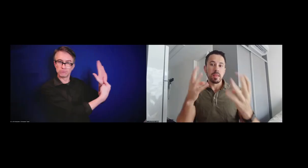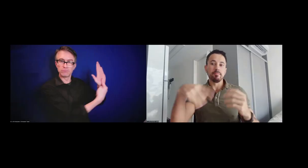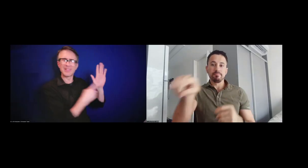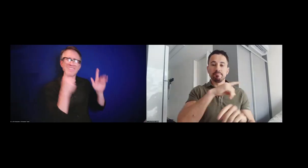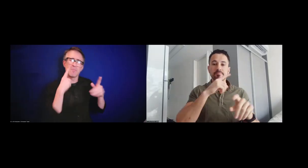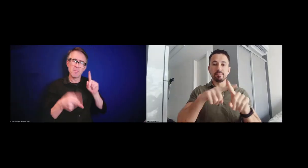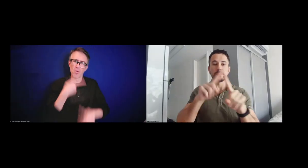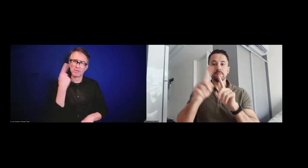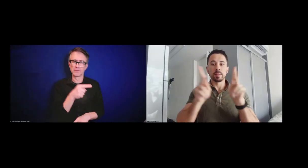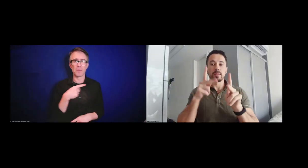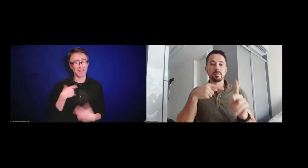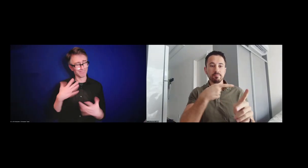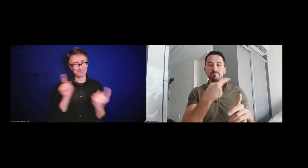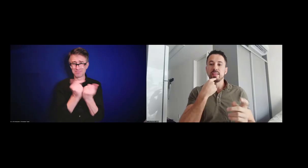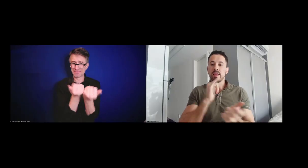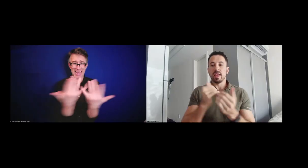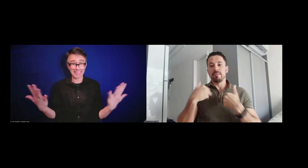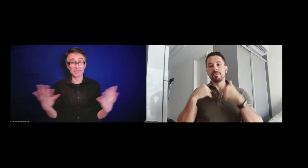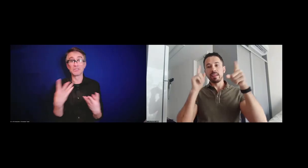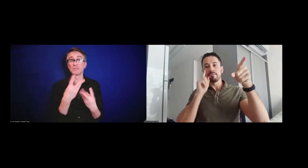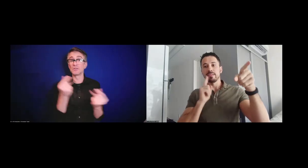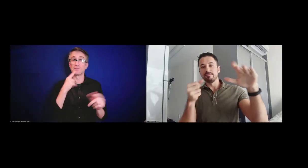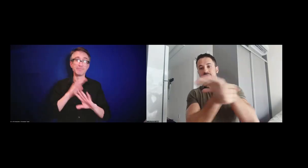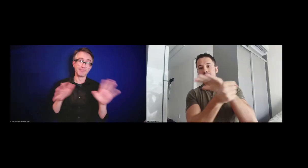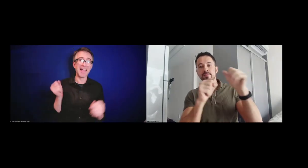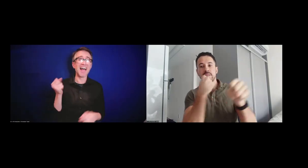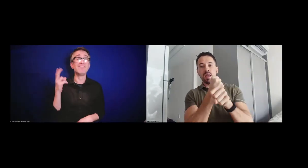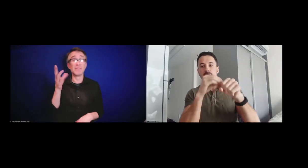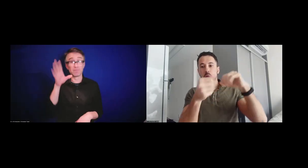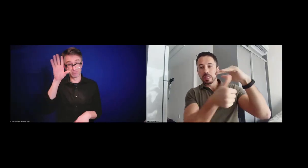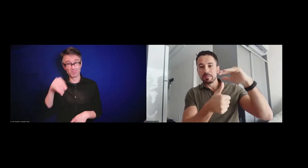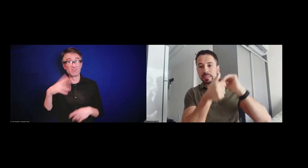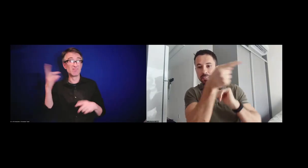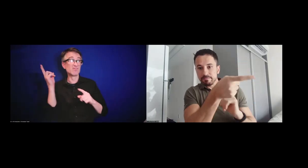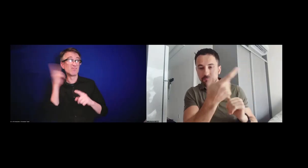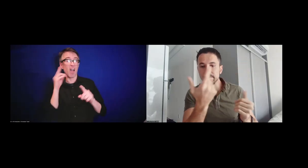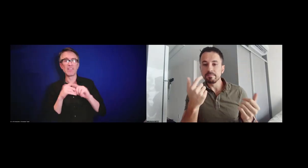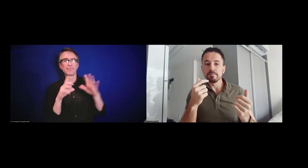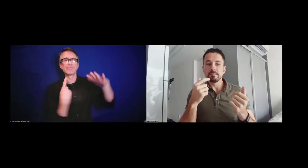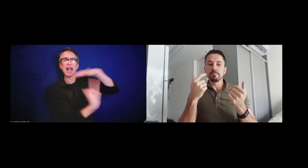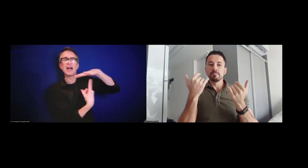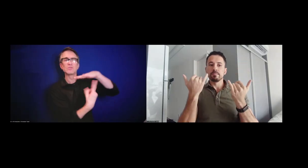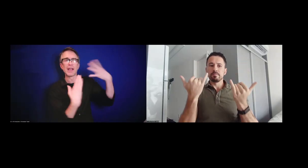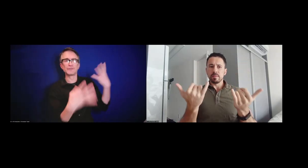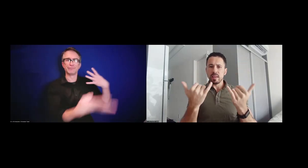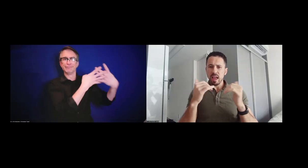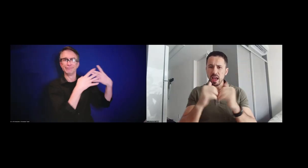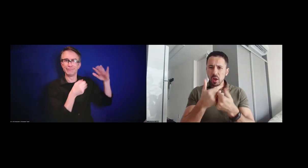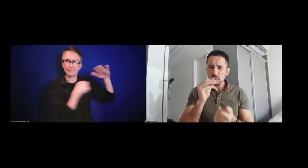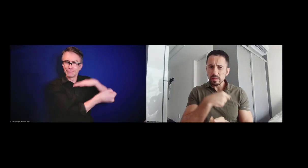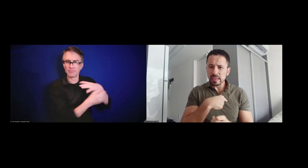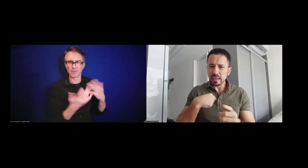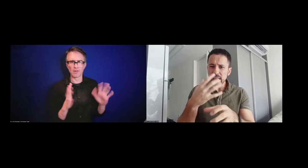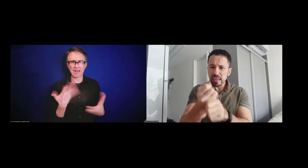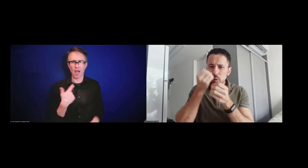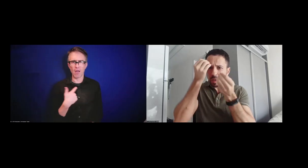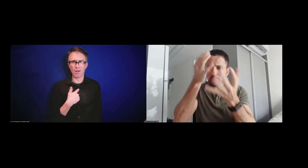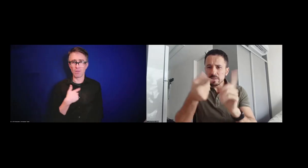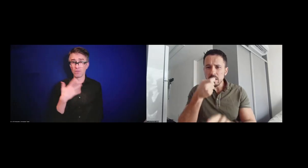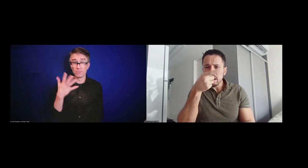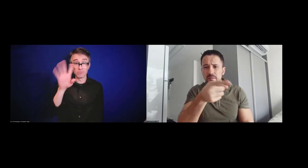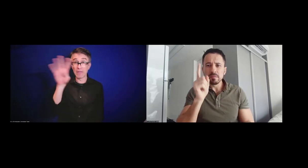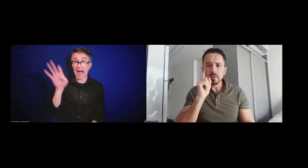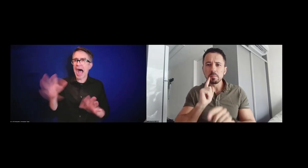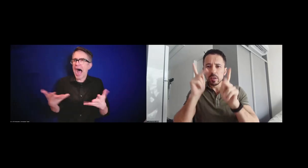constituents. Oftentimes we've met a lot of individuals who say that there's, a deaf person locked inside a basement. They've heard of them, a neighbor, a